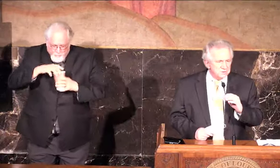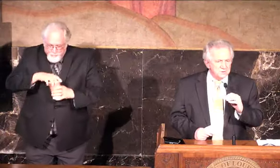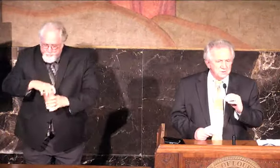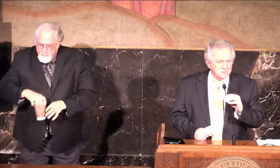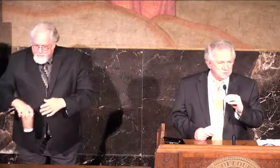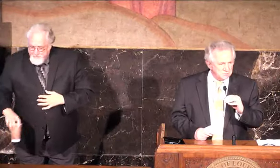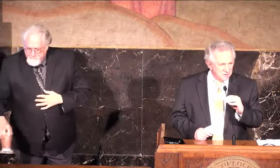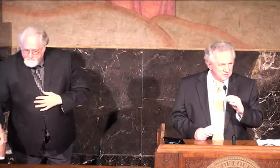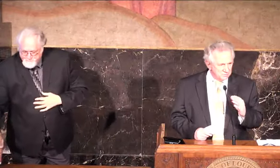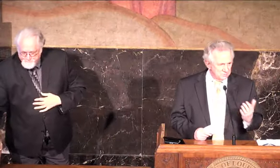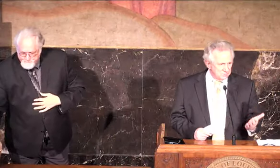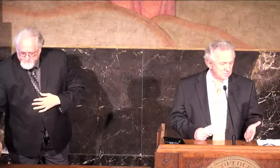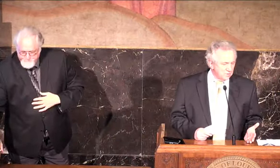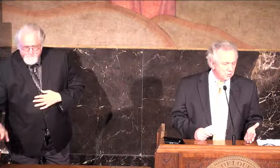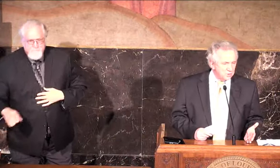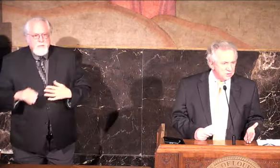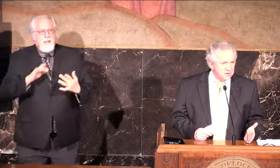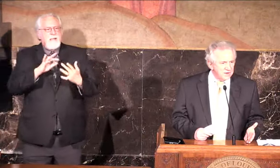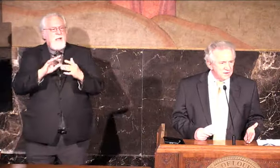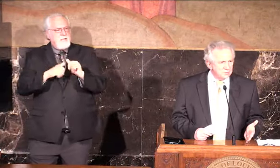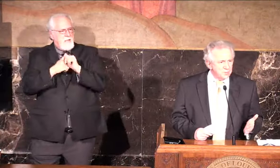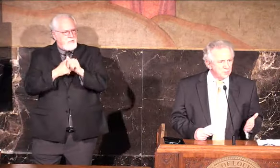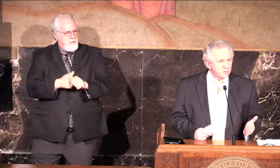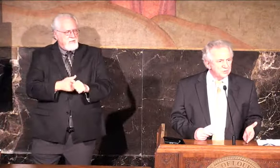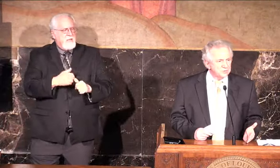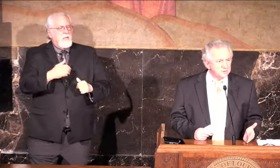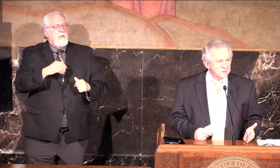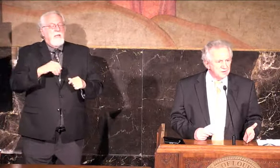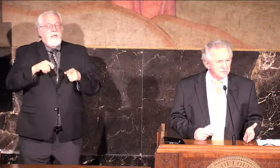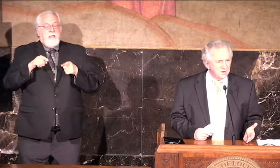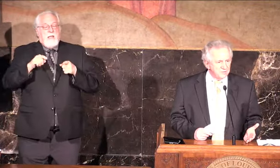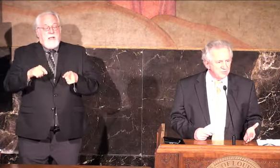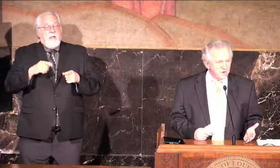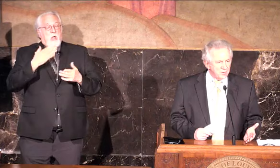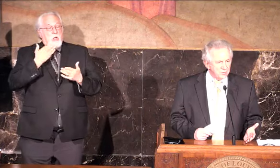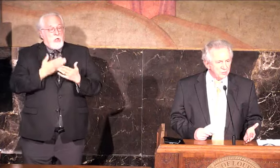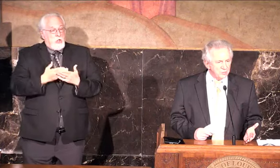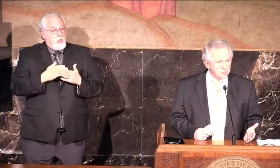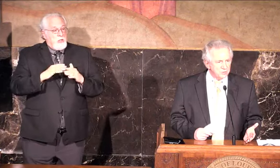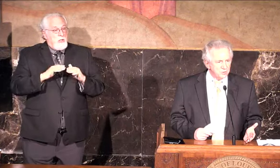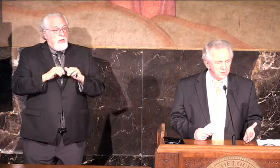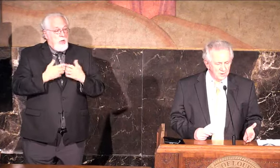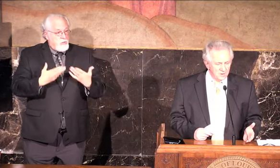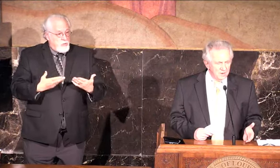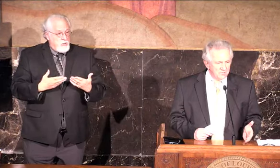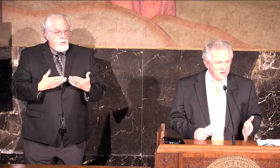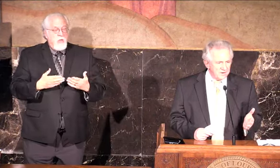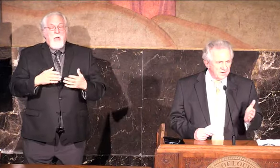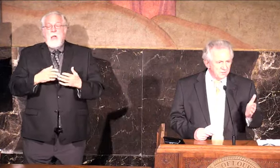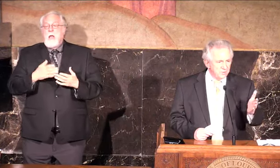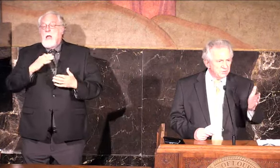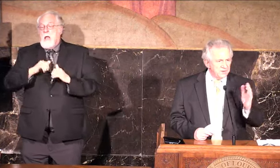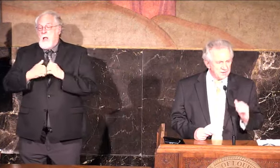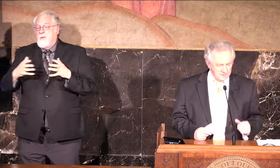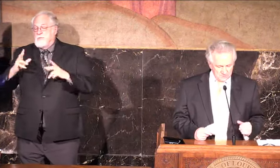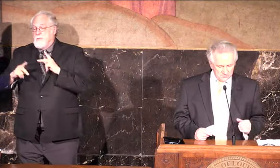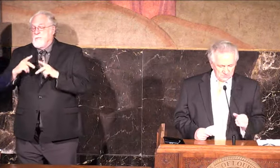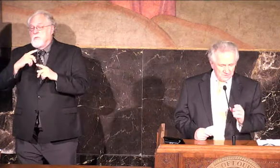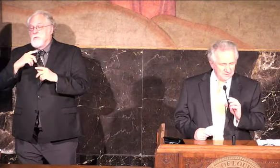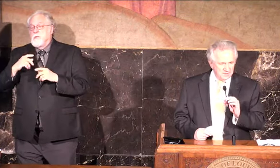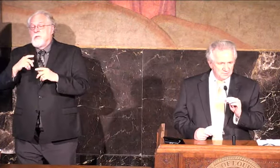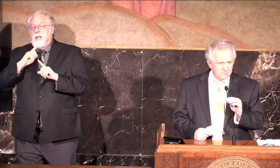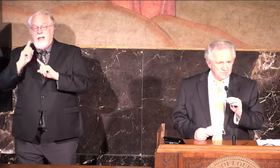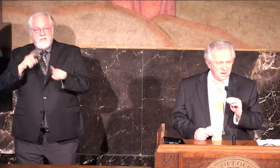Contact tracing is as good as people listening and following through. So if you get a